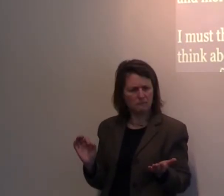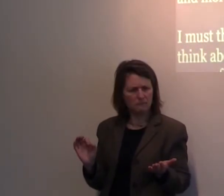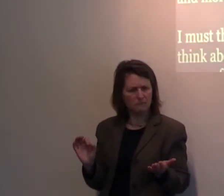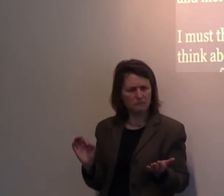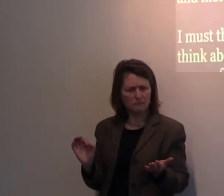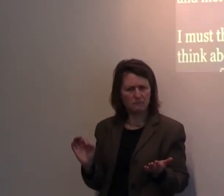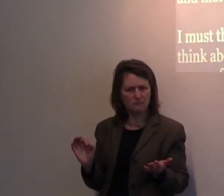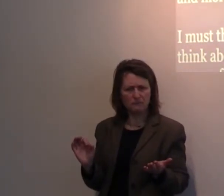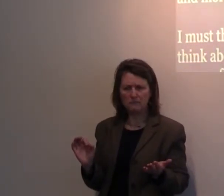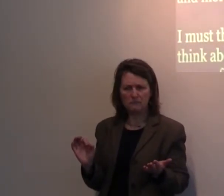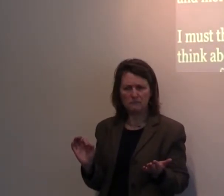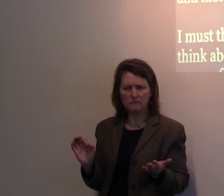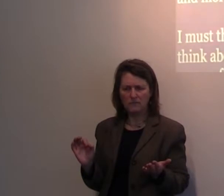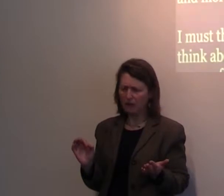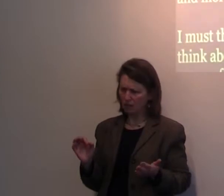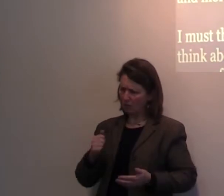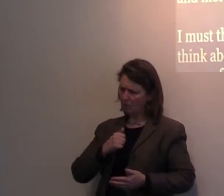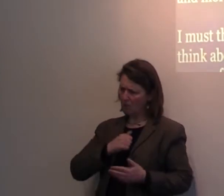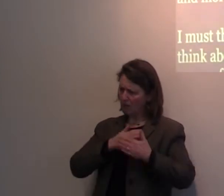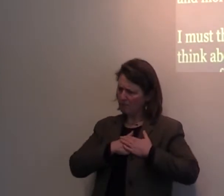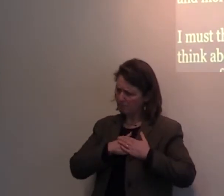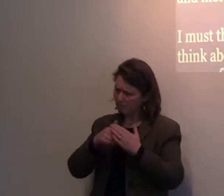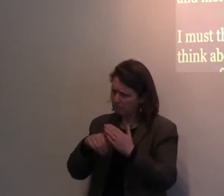How can my love for Jesus grow more and more?